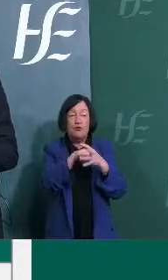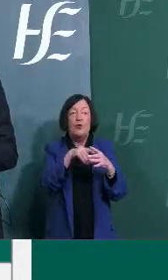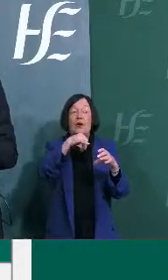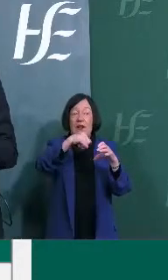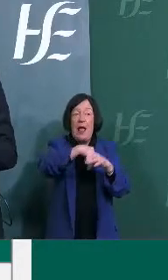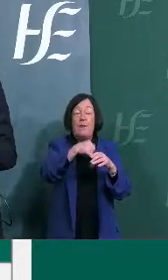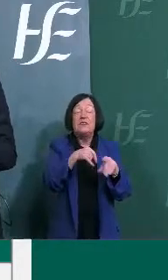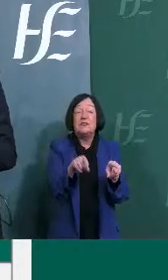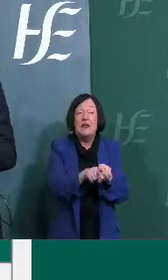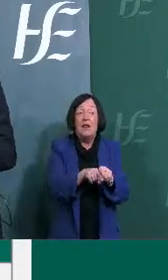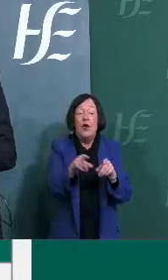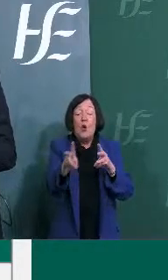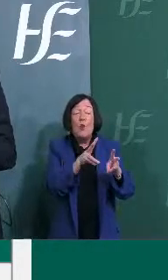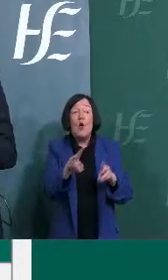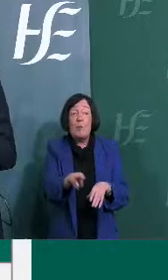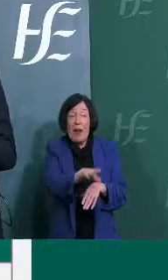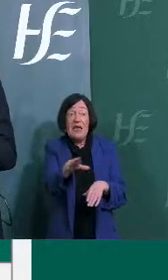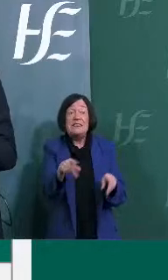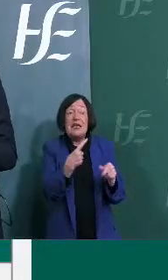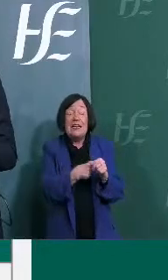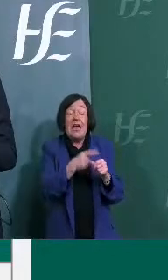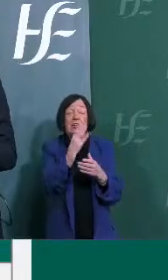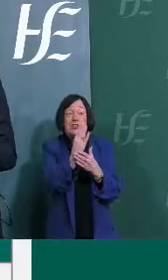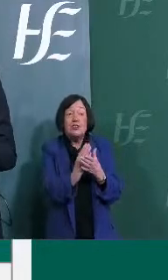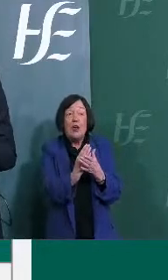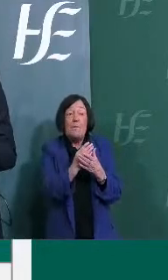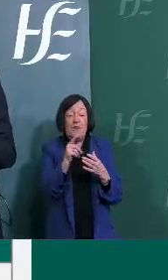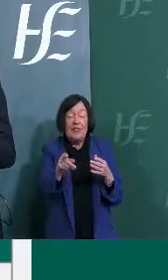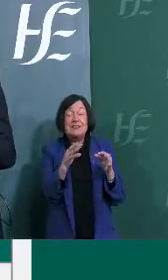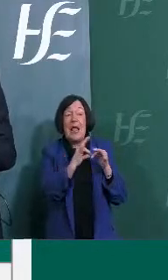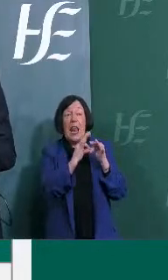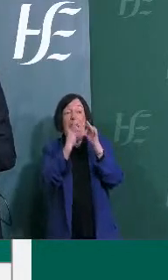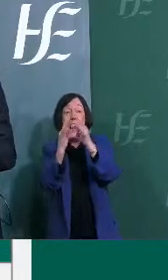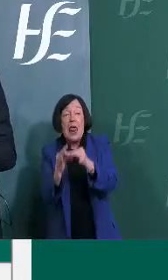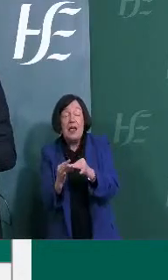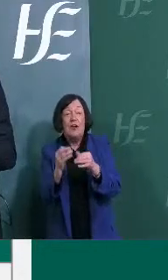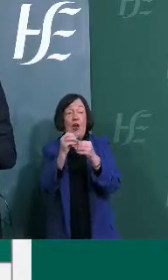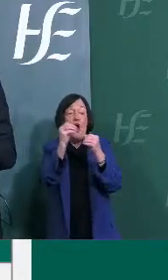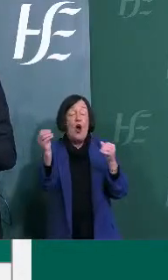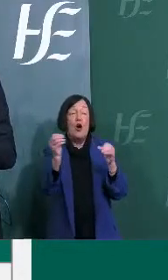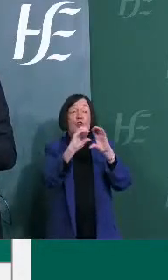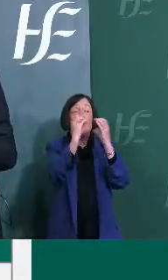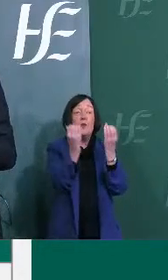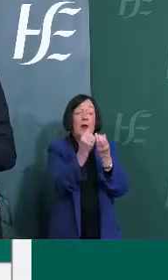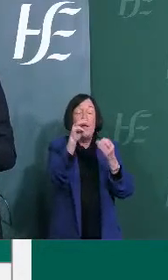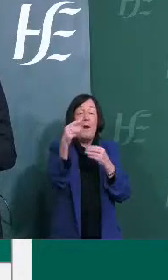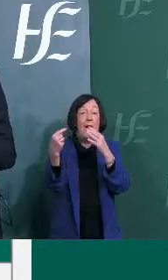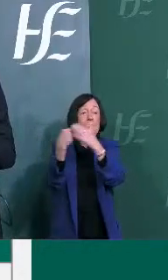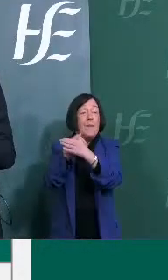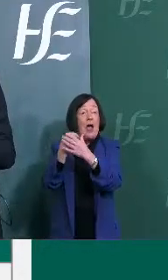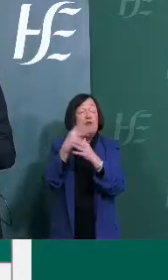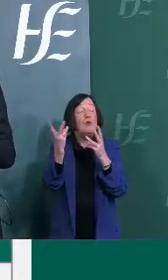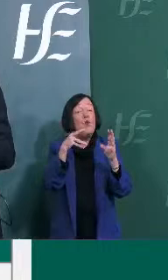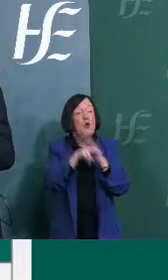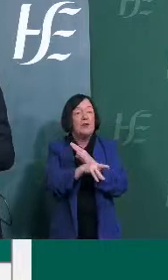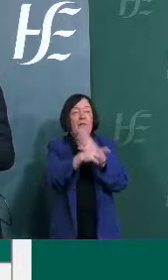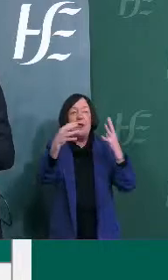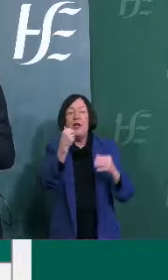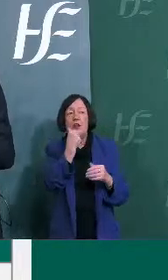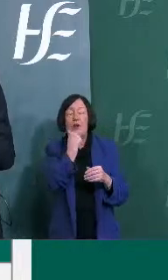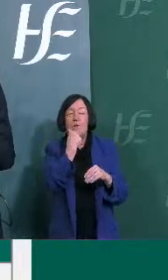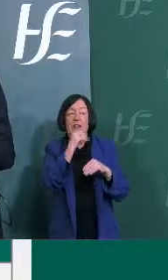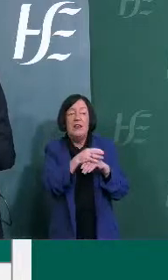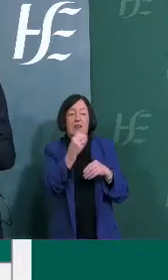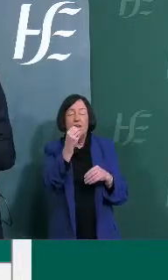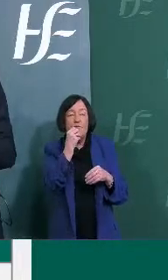as well. Workplaces again, and in some cases this links into other migrant communities where there are migrant workers, for example, big numbers in the food